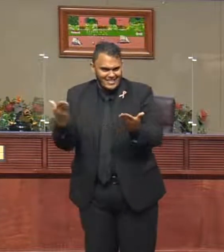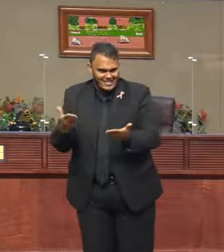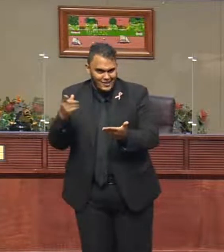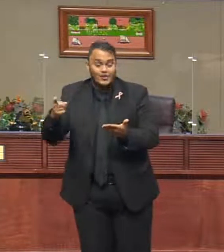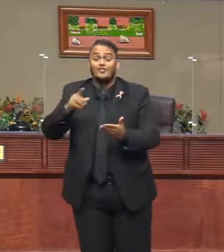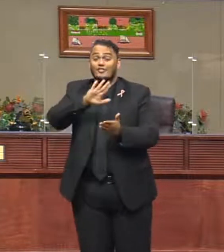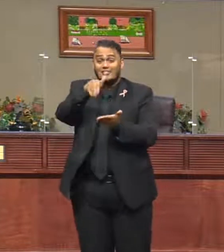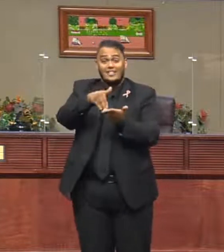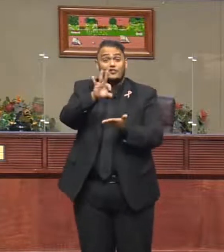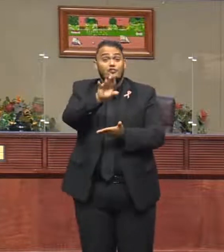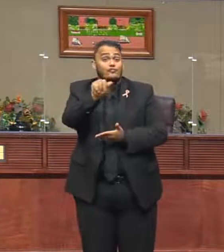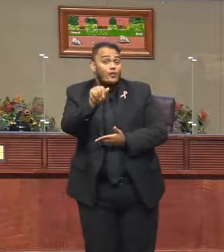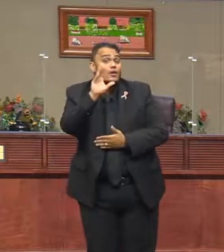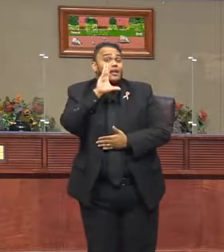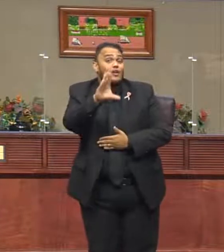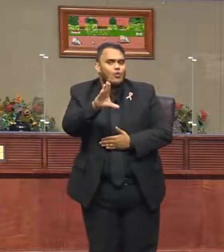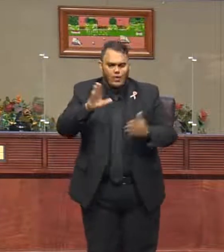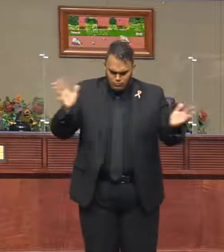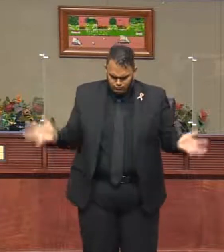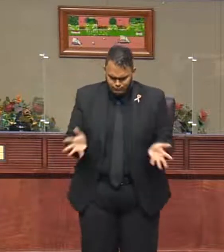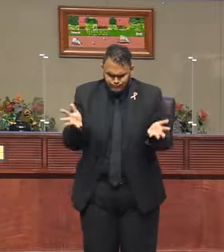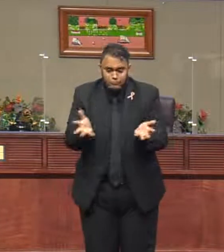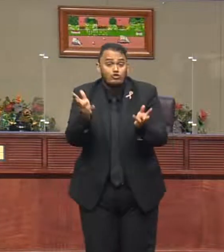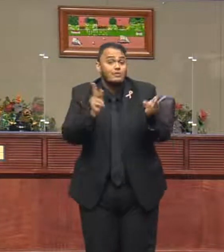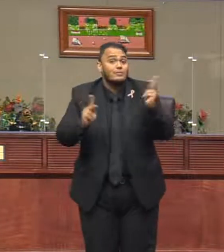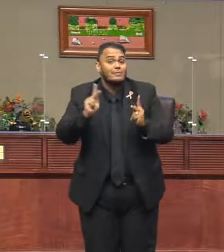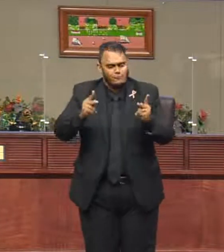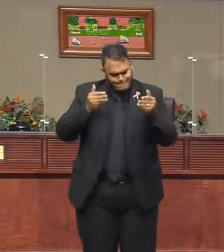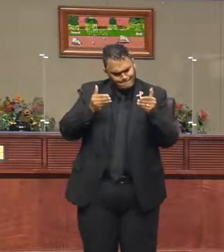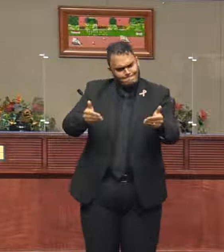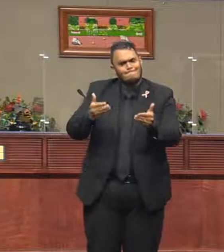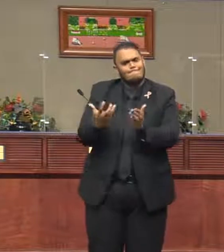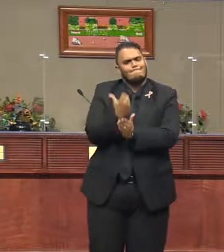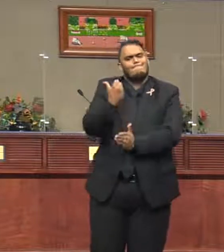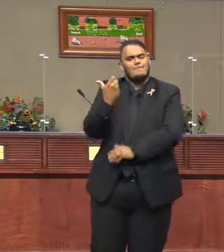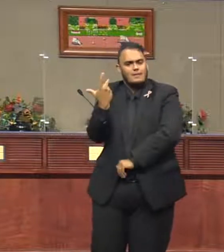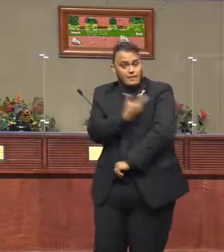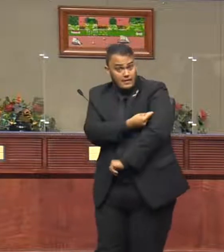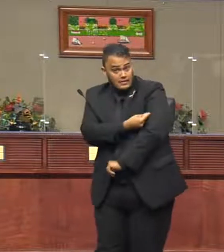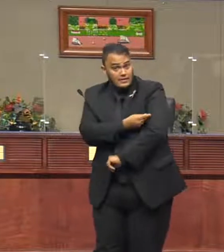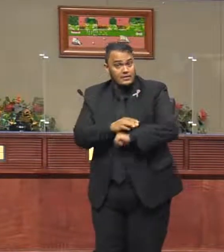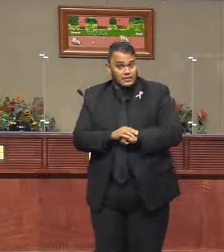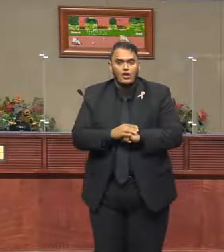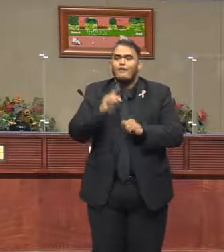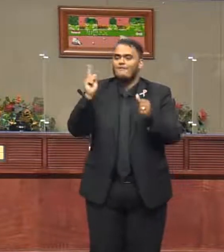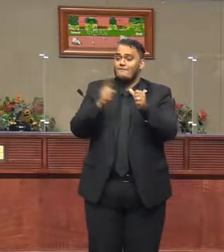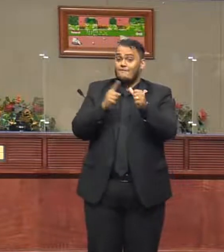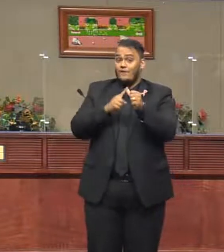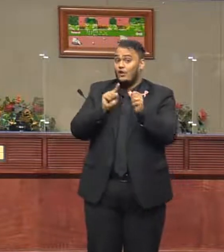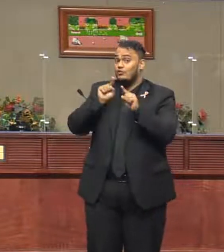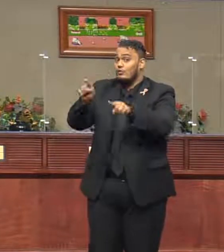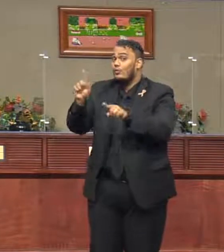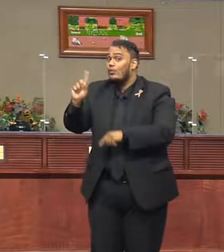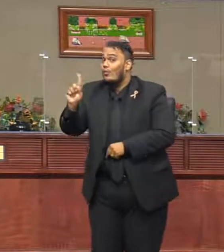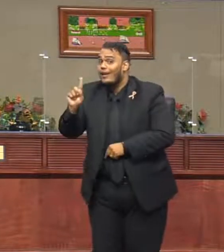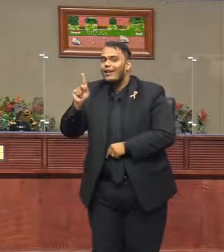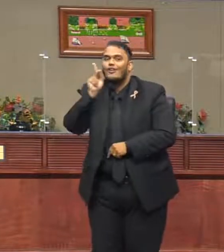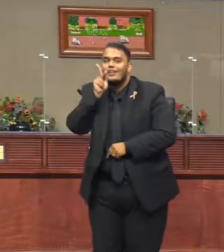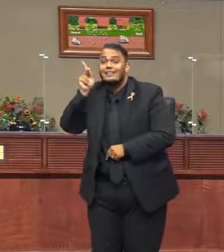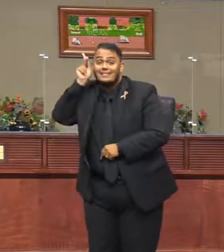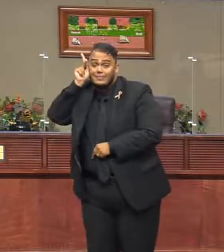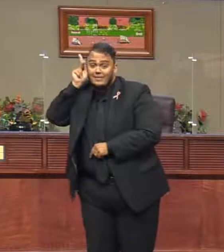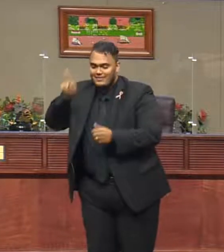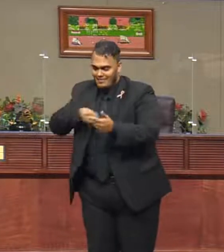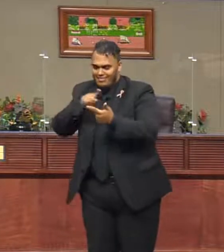promote vaccinations. The First Lady will head to the Kissimmee area and then to Tampa to highlight the importance